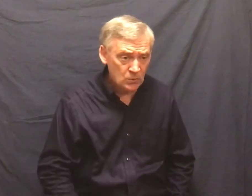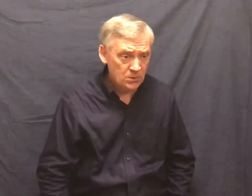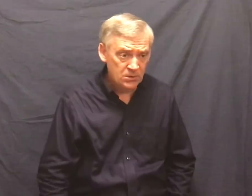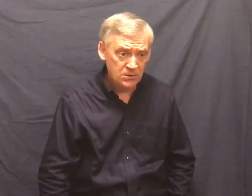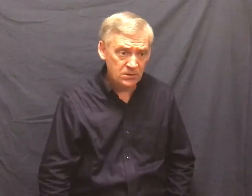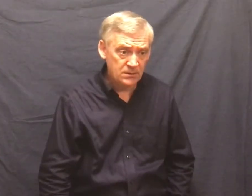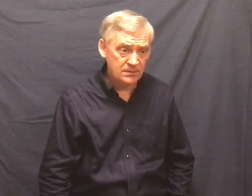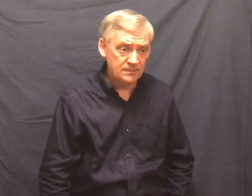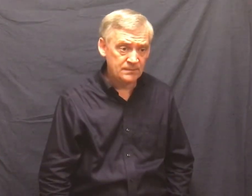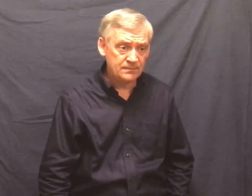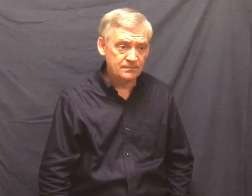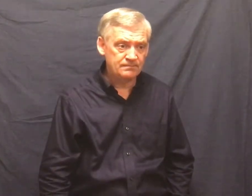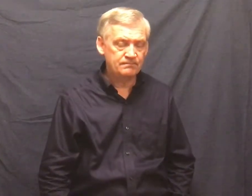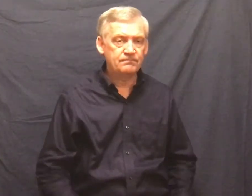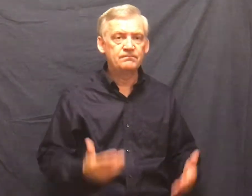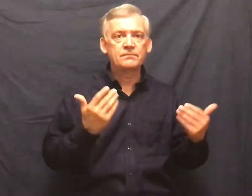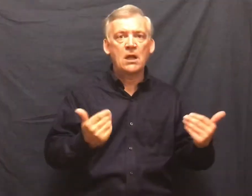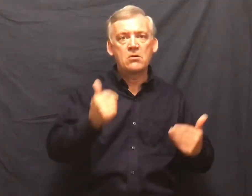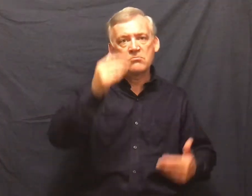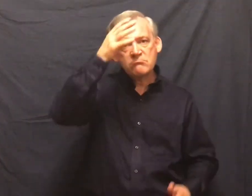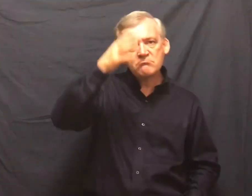The voices came close now.